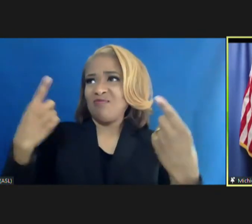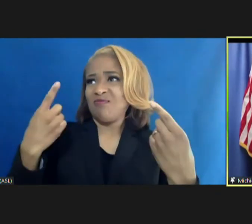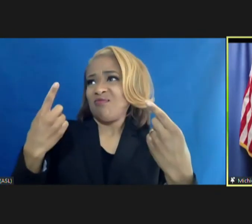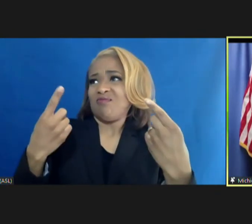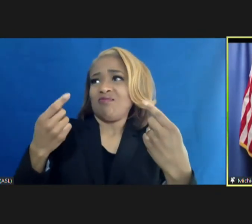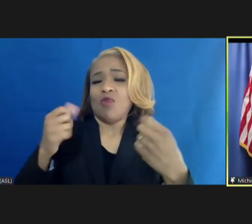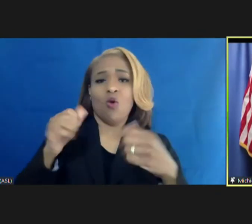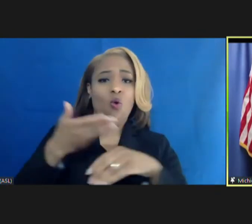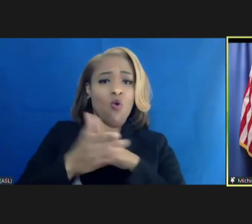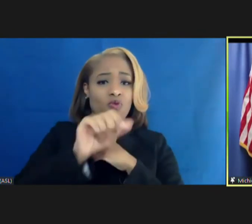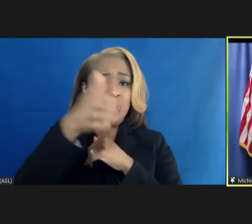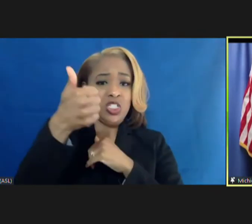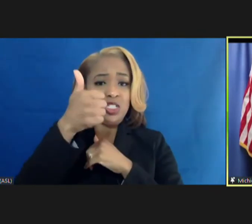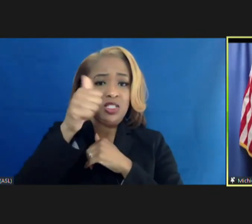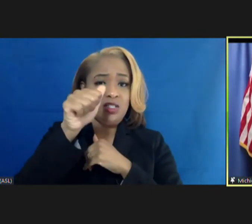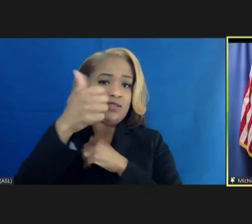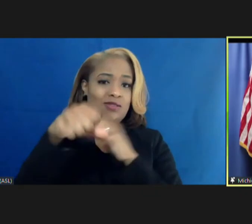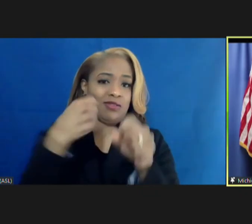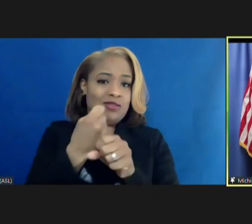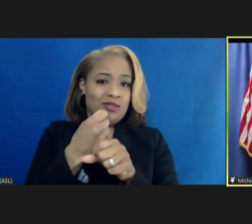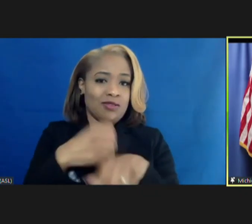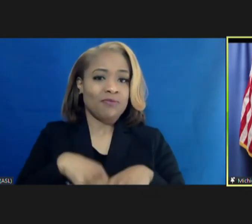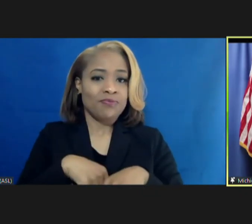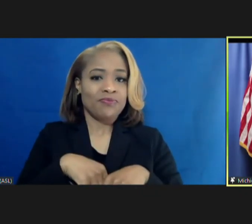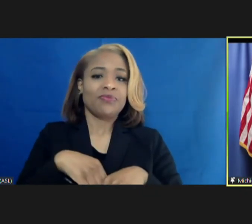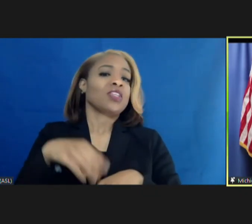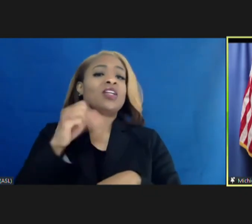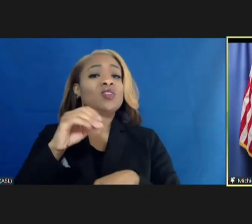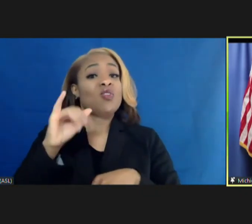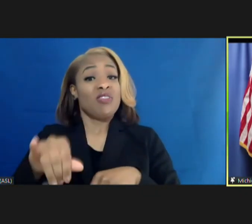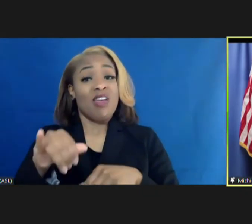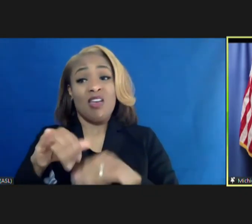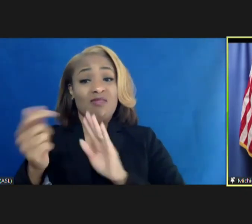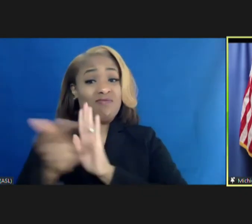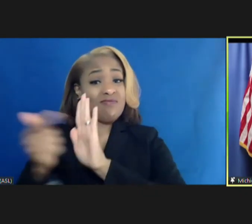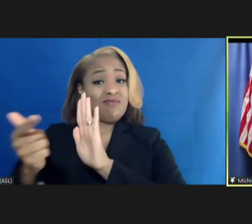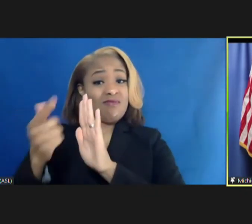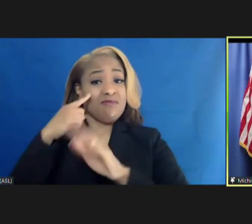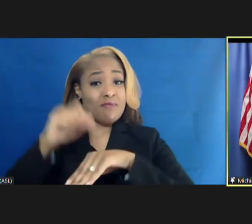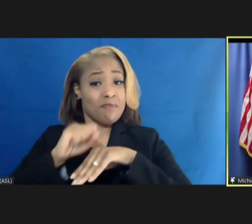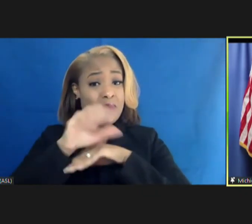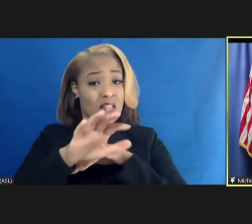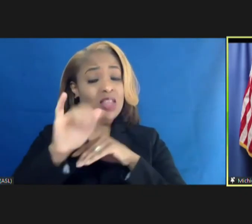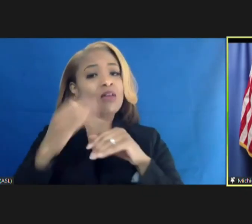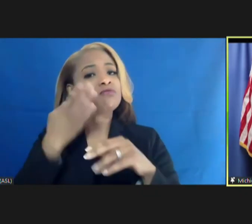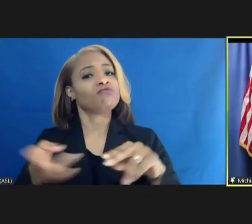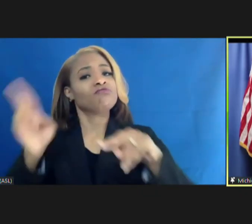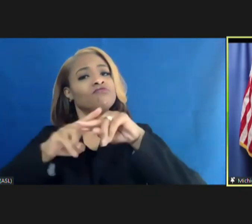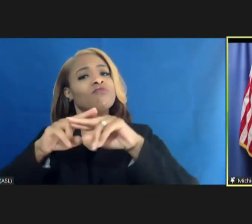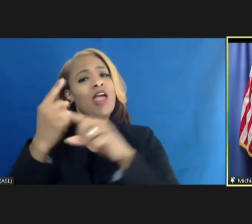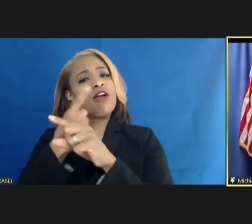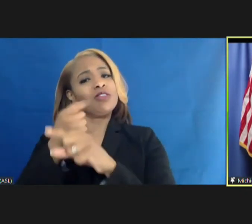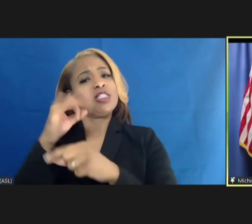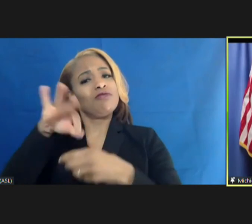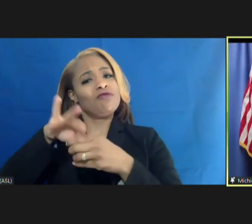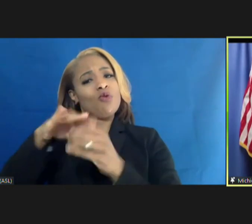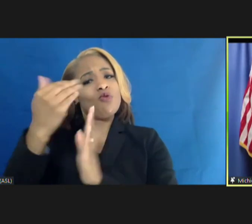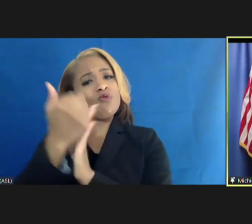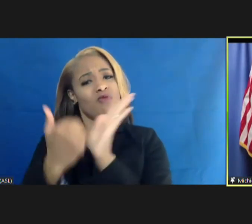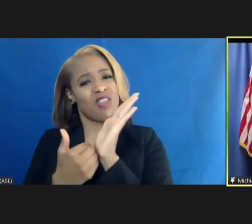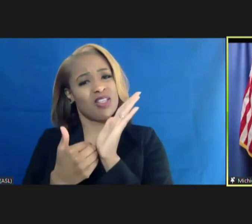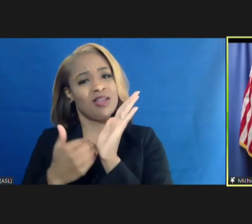this, the Senate's bill package would ban such a mailing, which increased the accuracy of our voter registration list, from ever happening